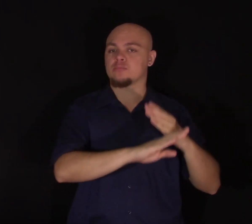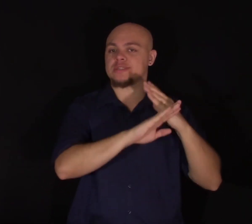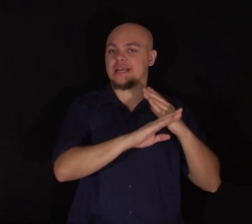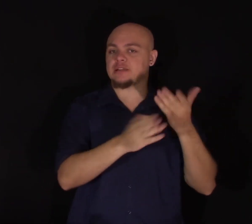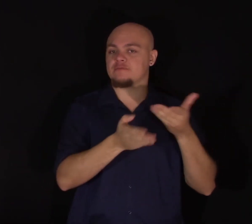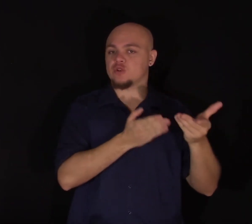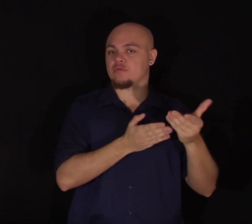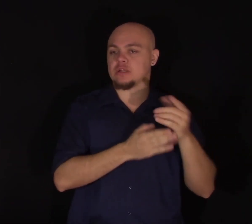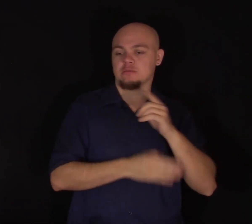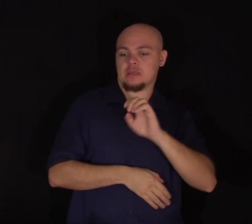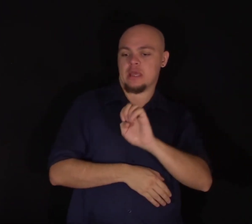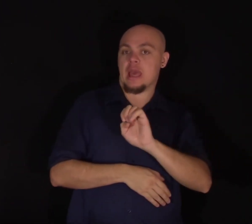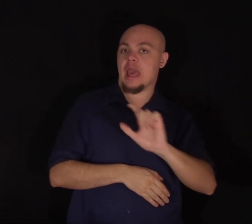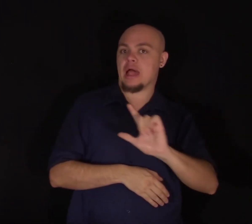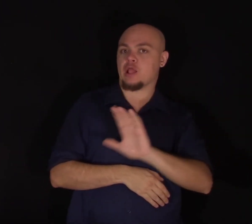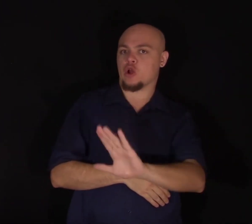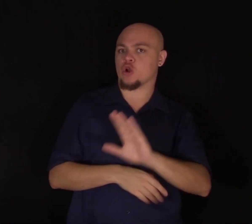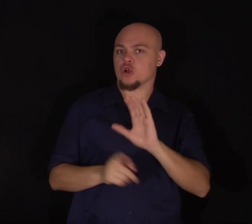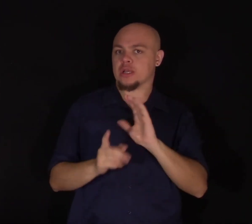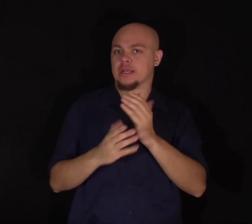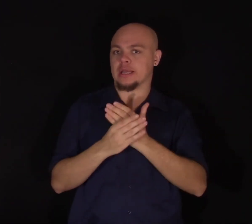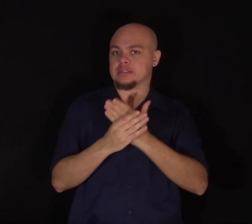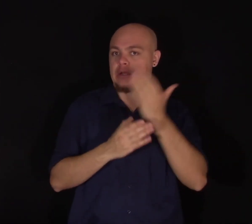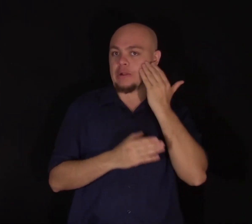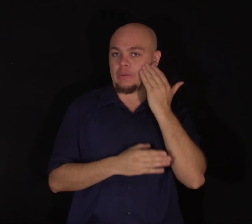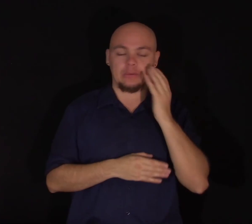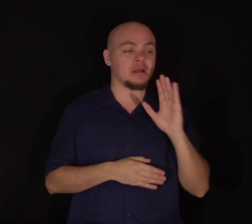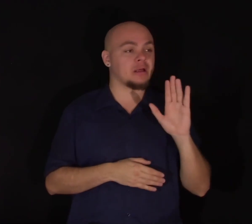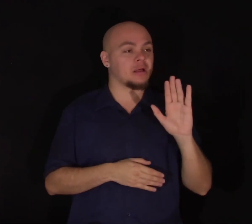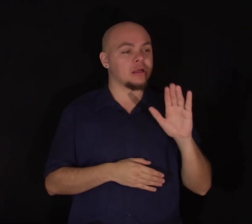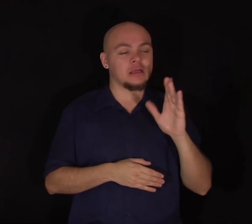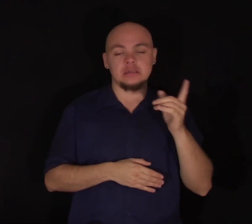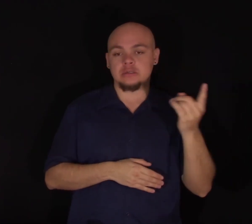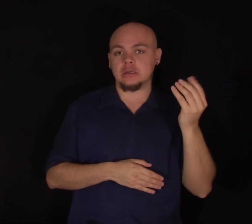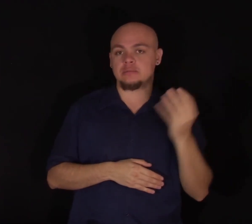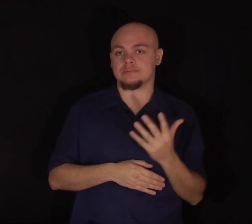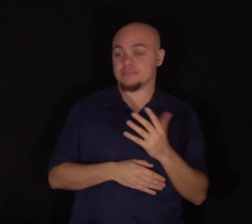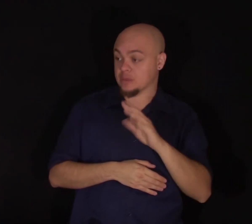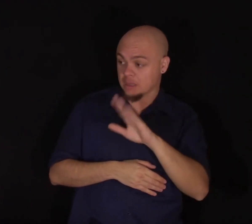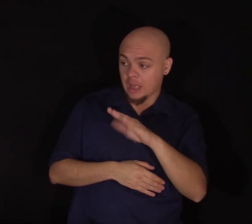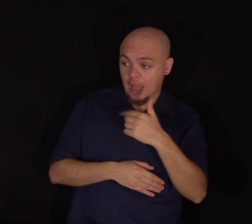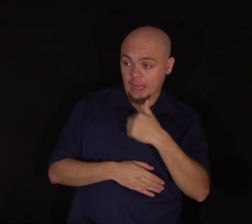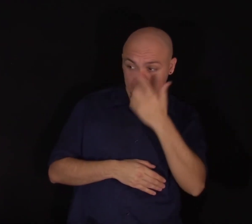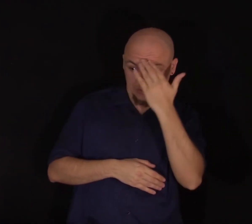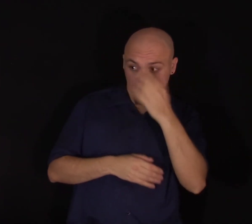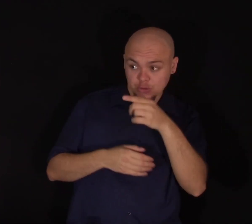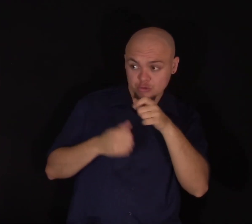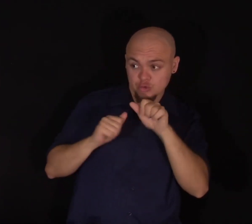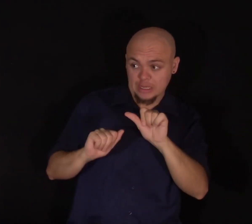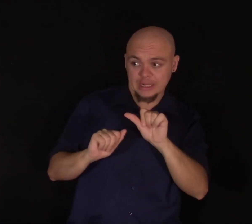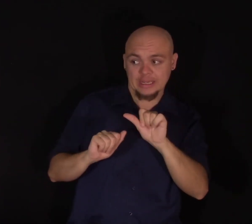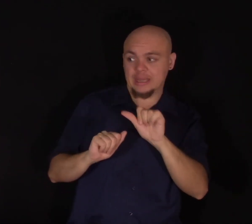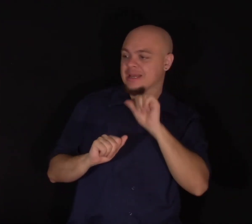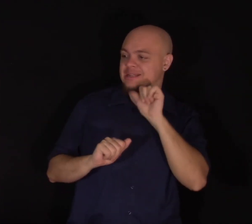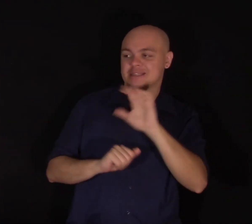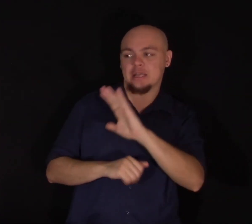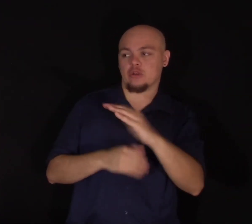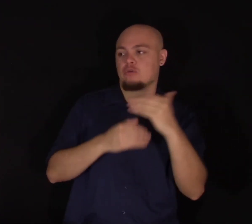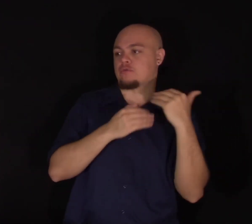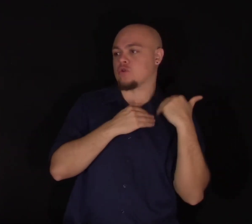case. And she said, "Melissa, I know you're trying, and it's not your